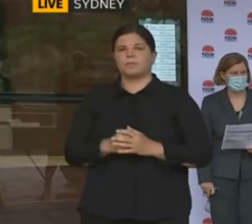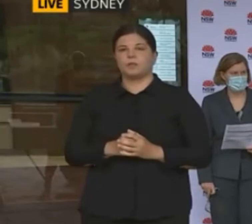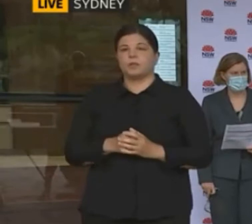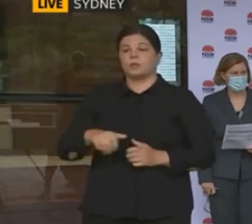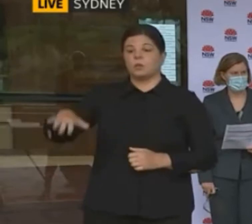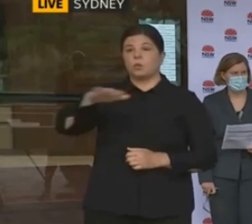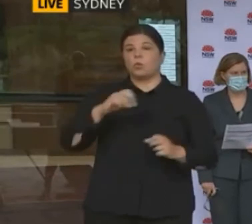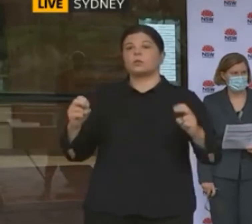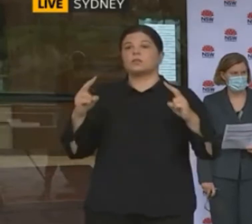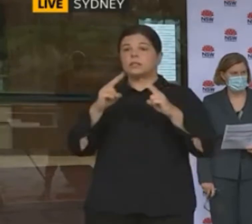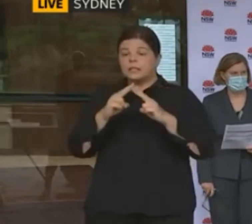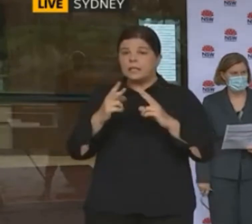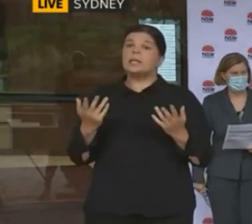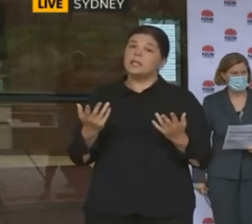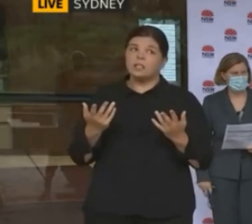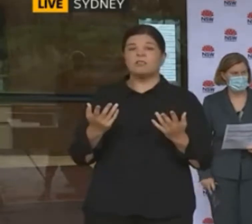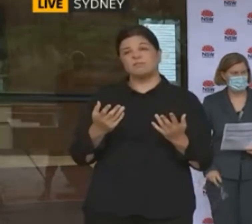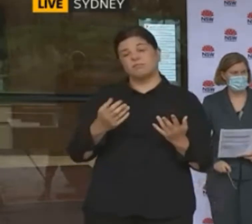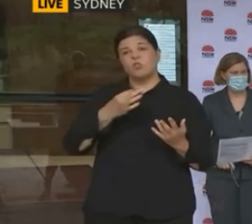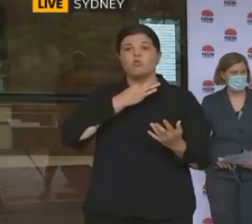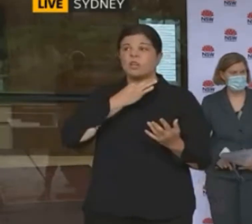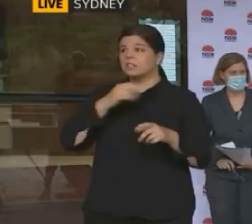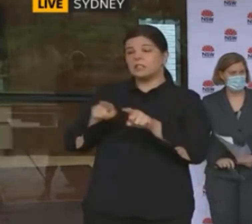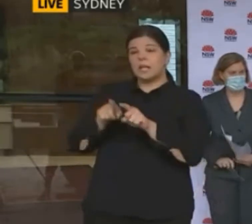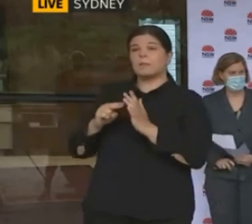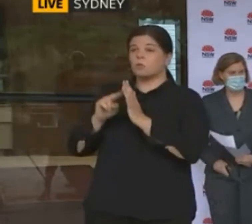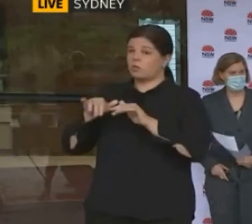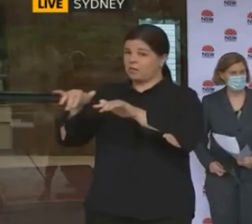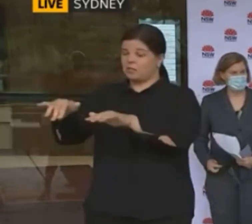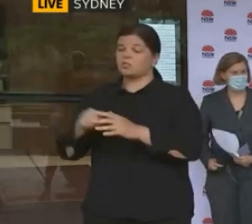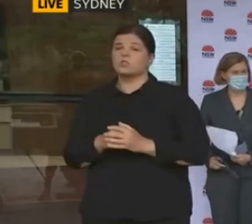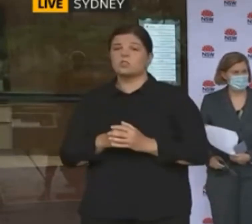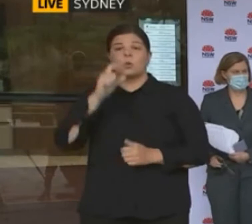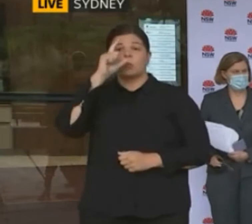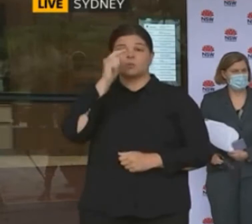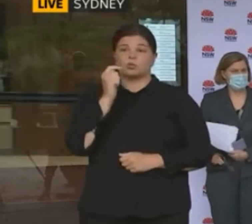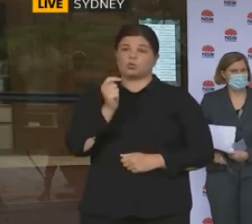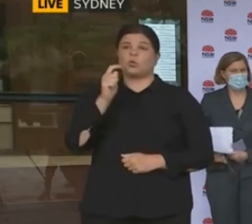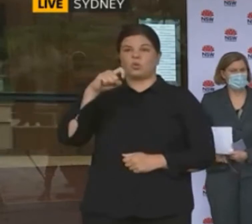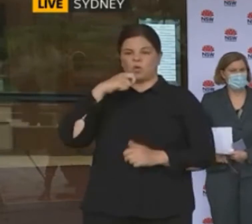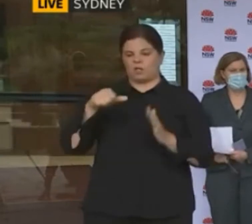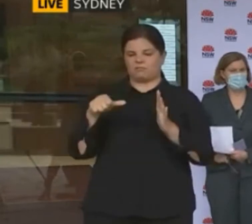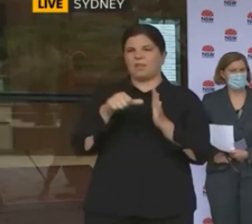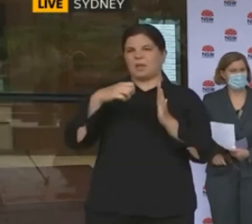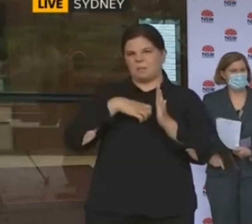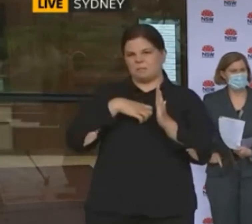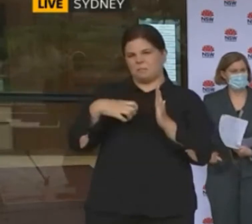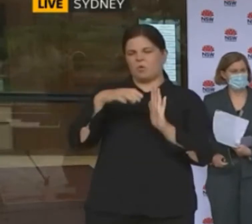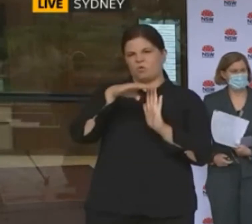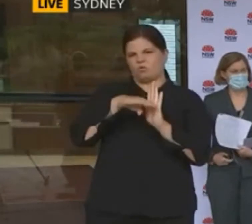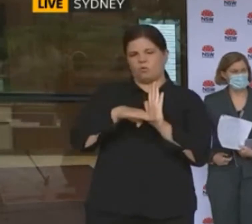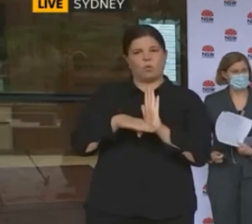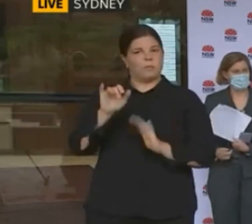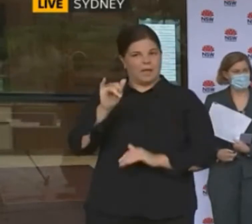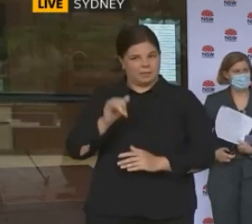becoming as equal to parts of the Northern Beaches, and that's where we'll be adjusting potentially some of our restrictions. And I say especially